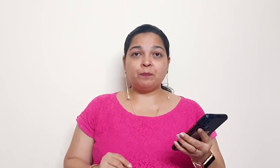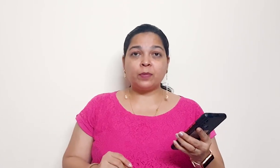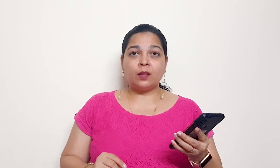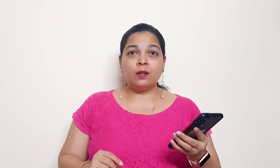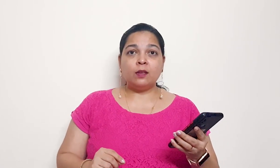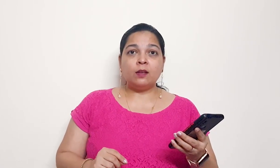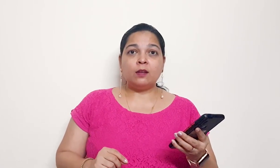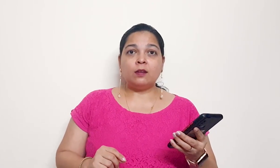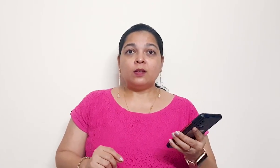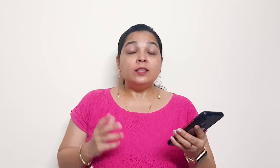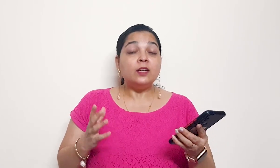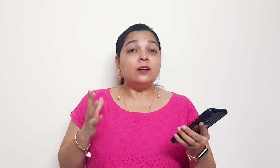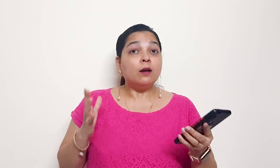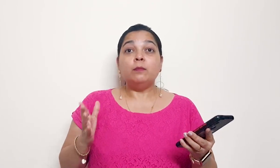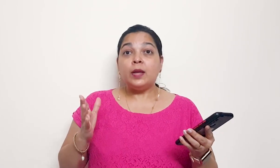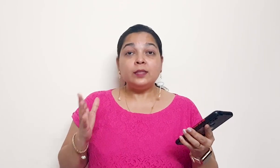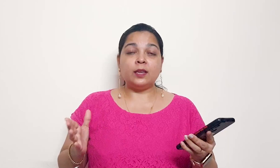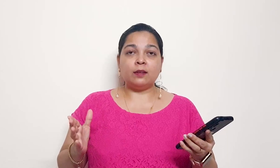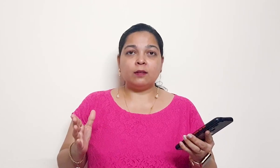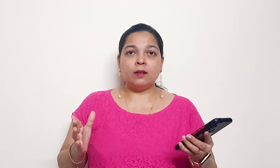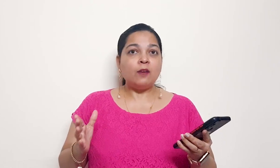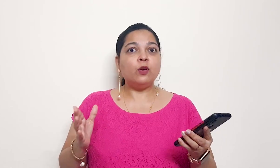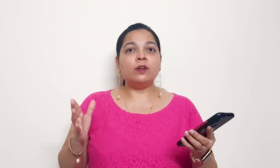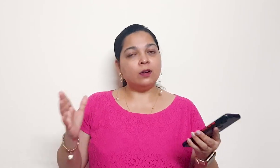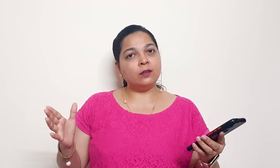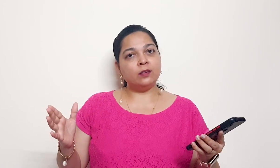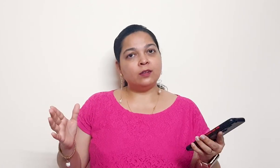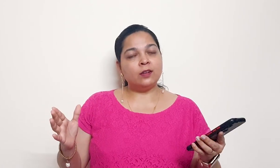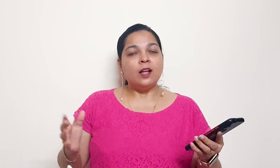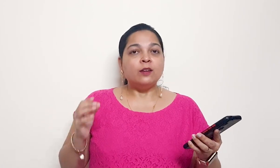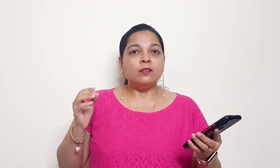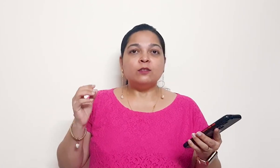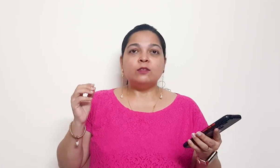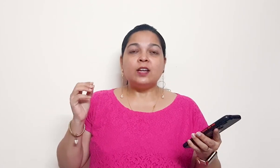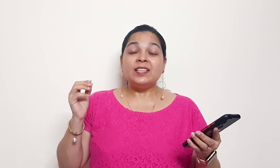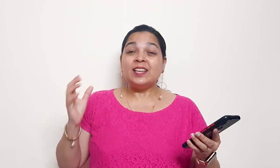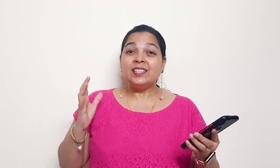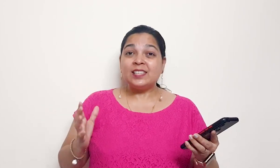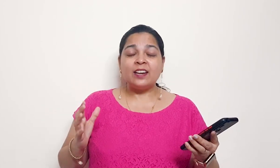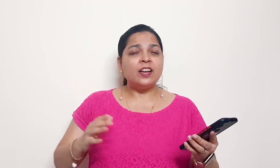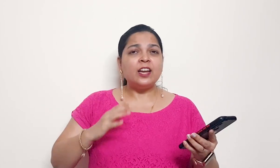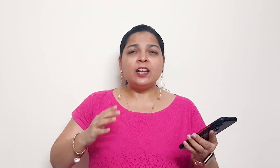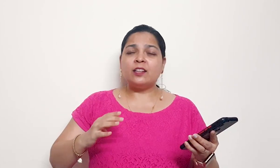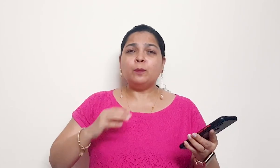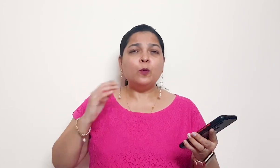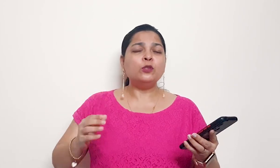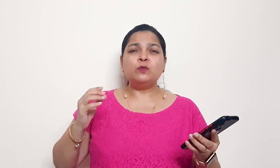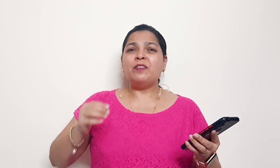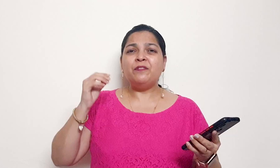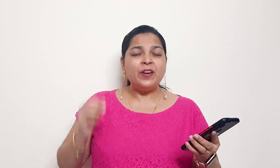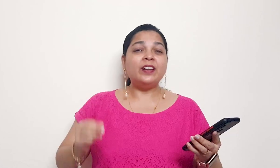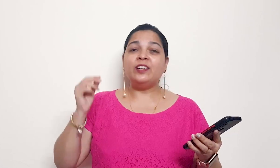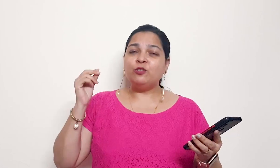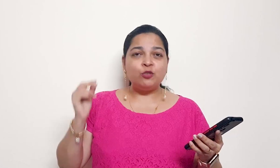Hallelujah. Isn't it amazing? Have you ever heard? Ezekiel said the